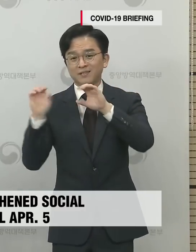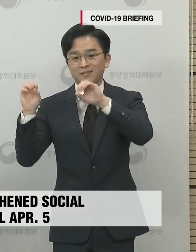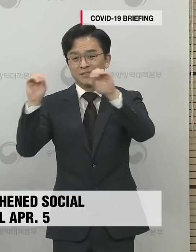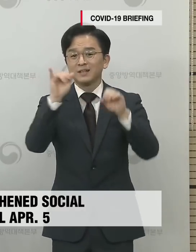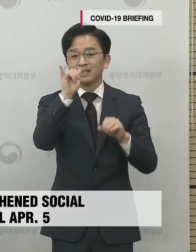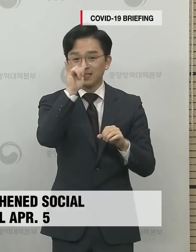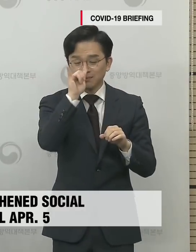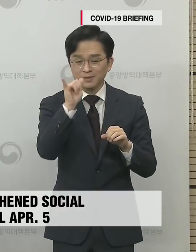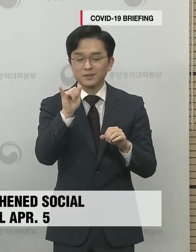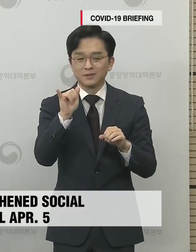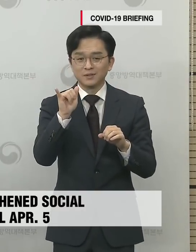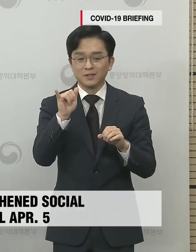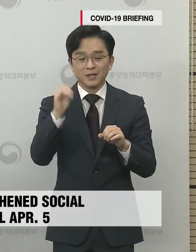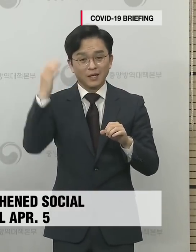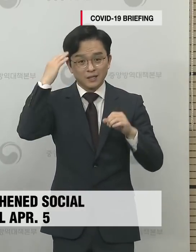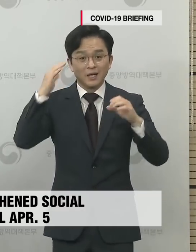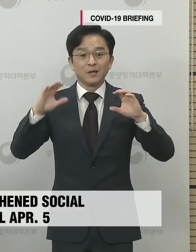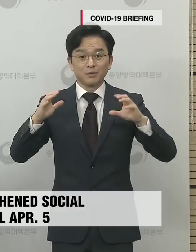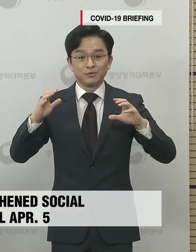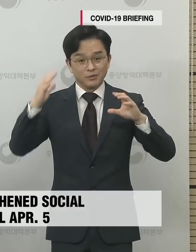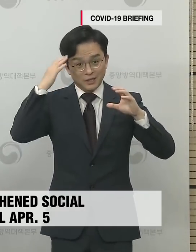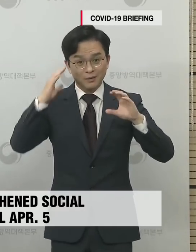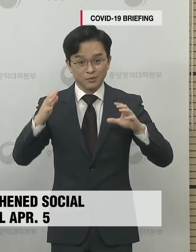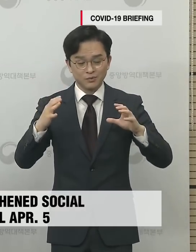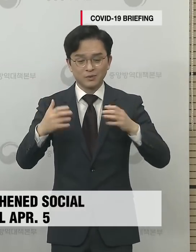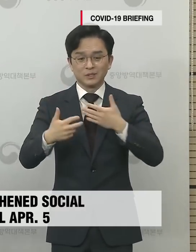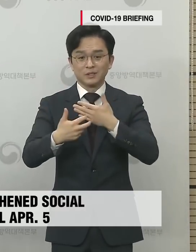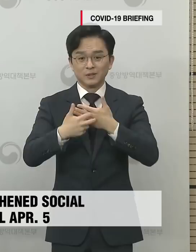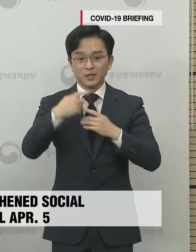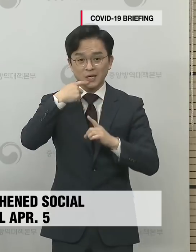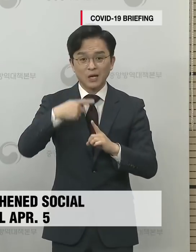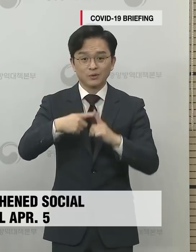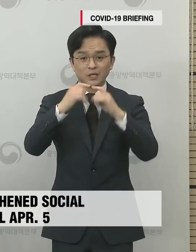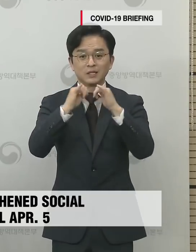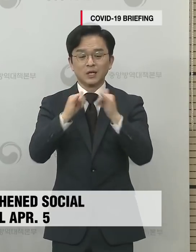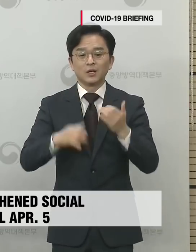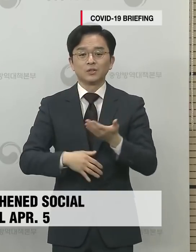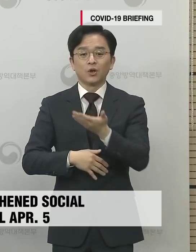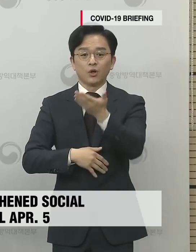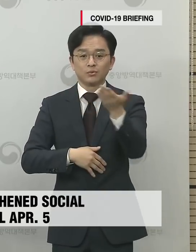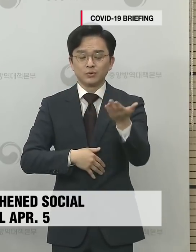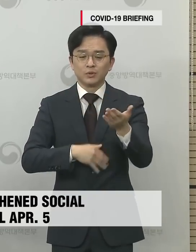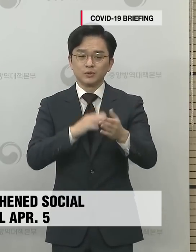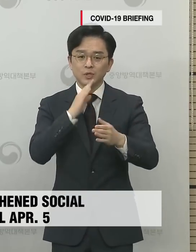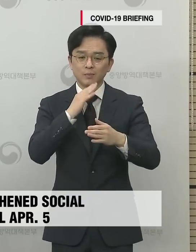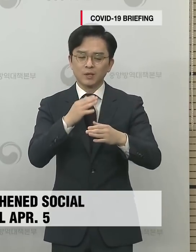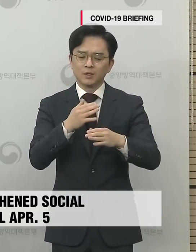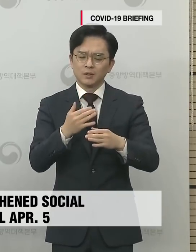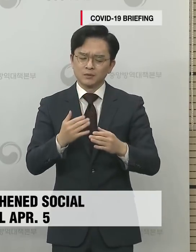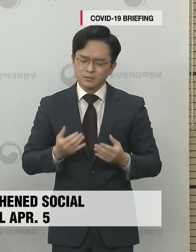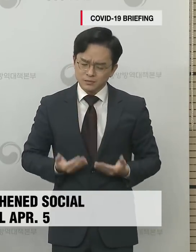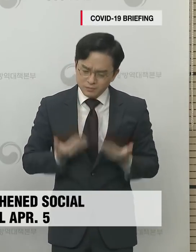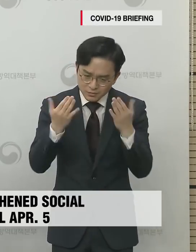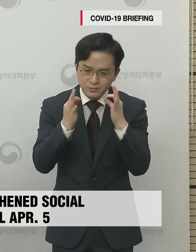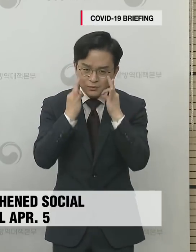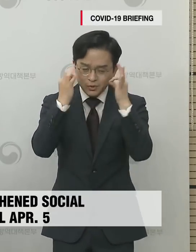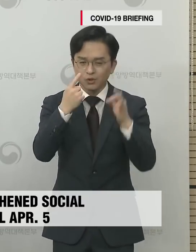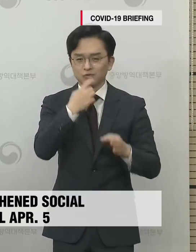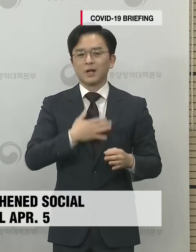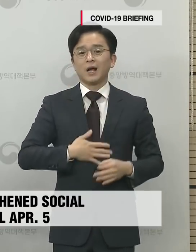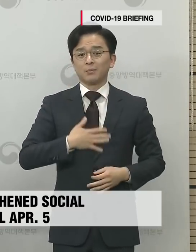medical staff. And the government is also in line with providing the support to these medical